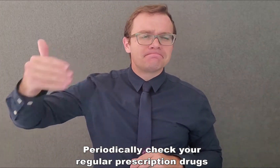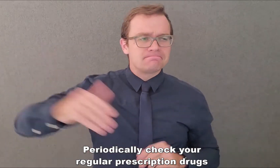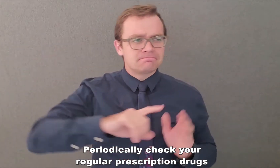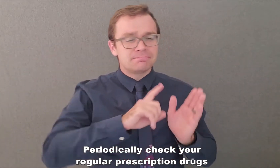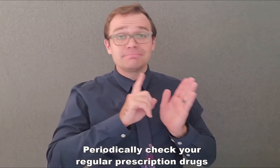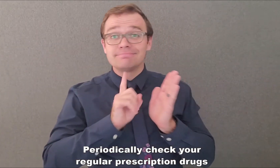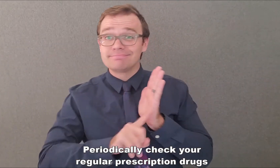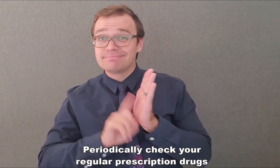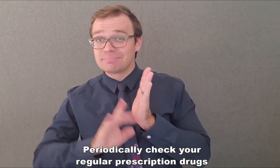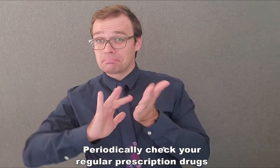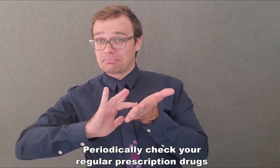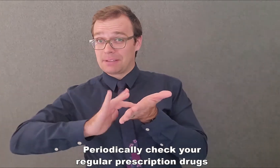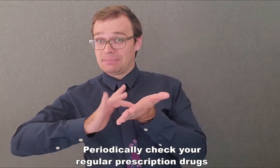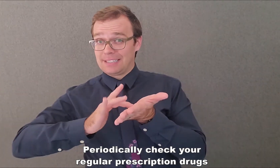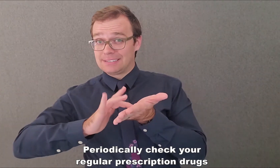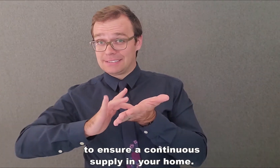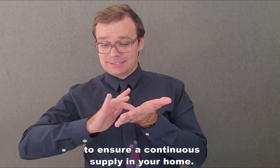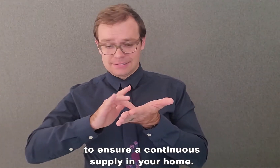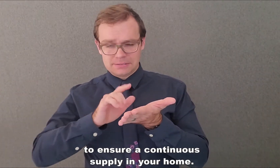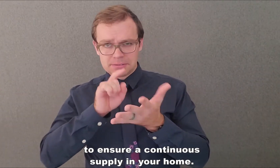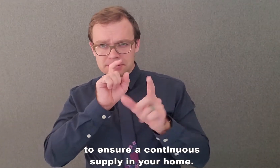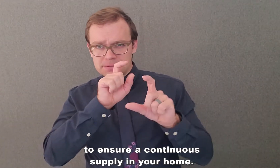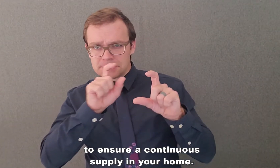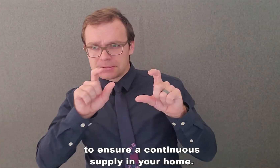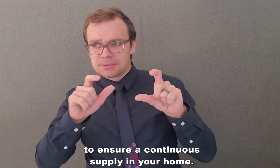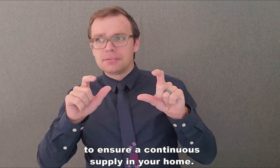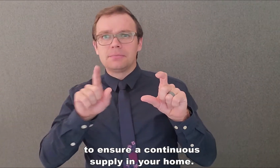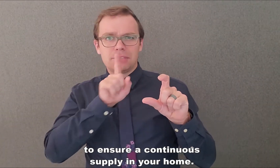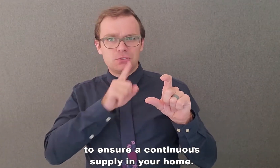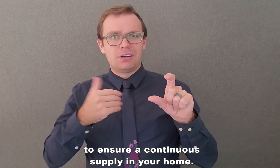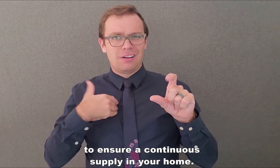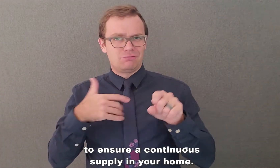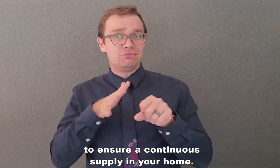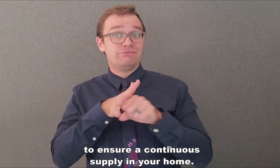regular prescription drugs to ensure a continuous supply in your home.